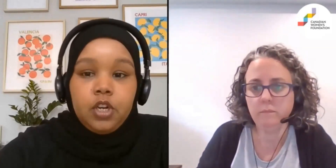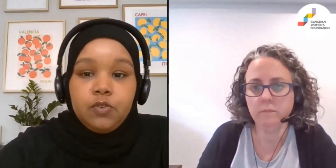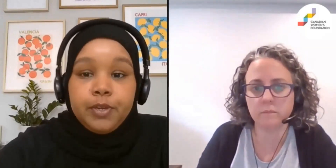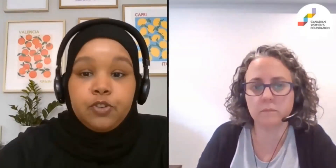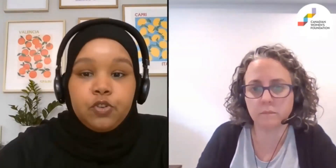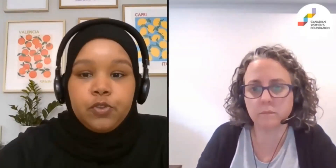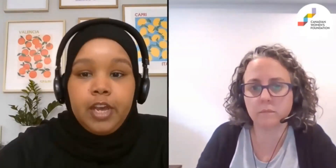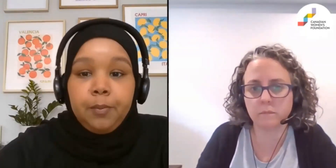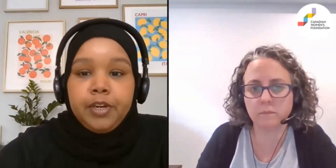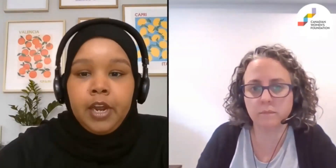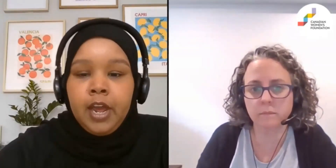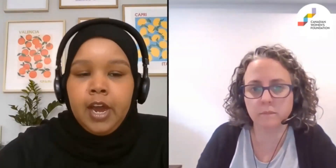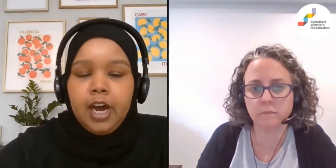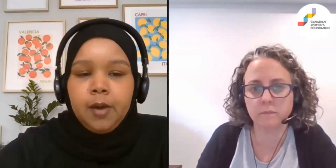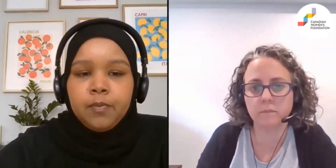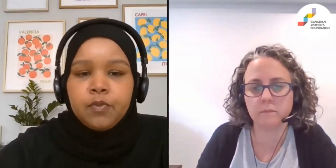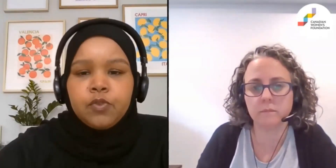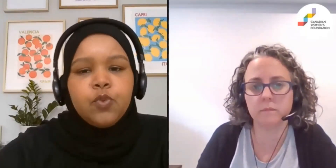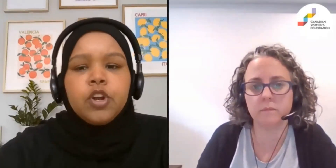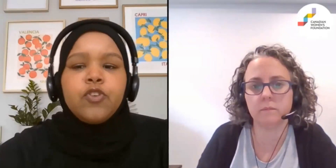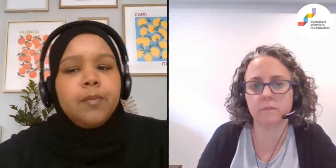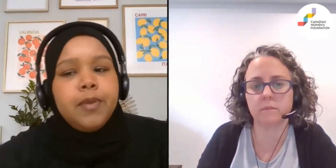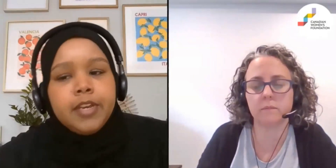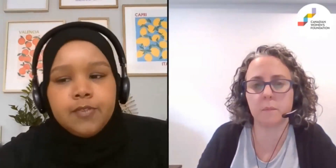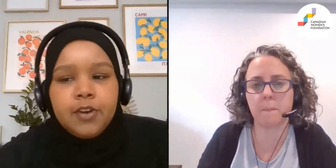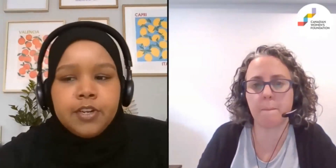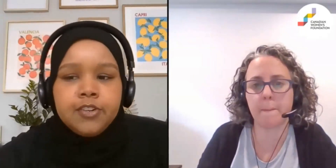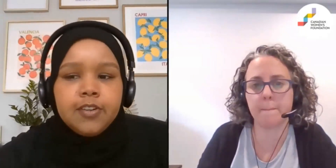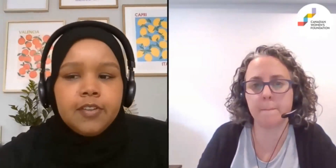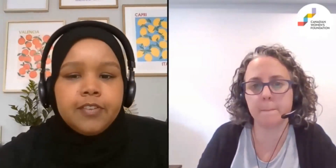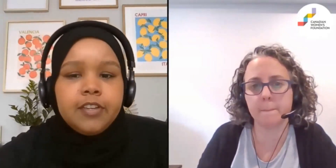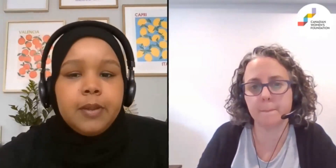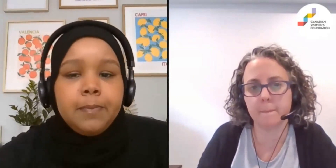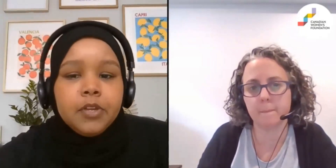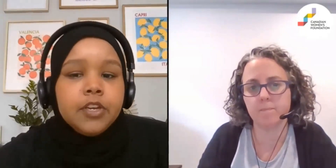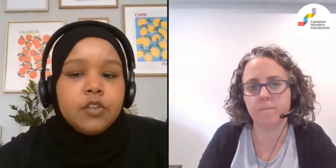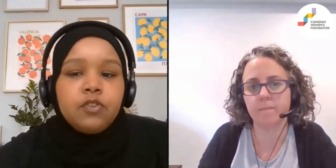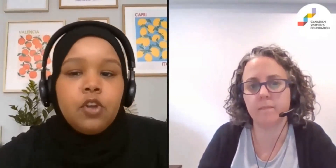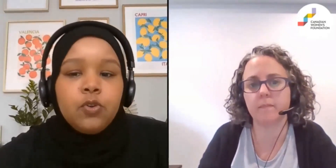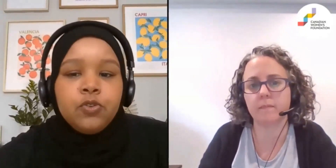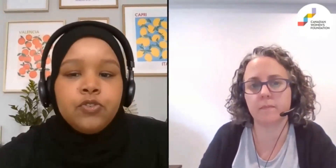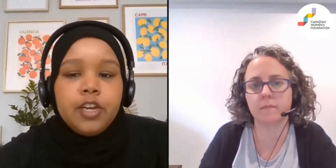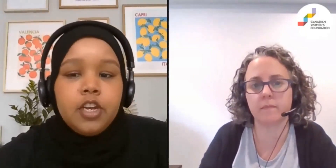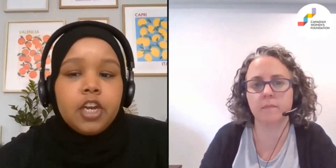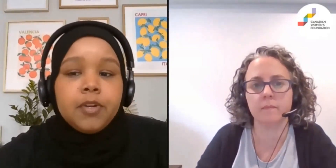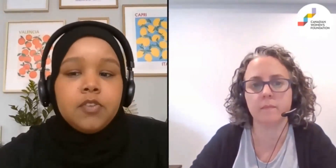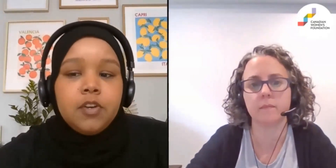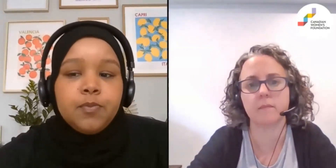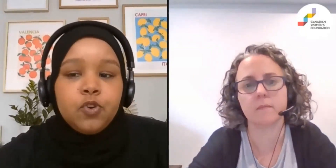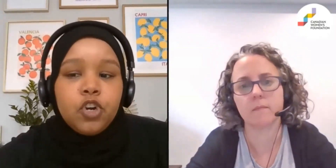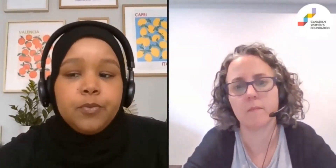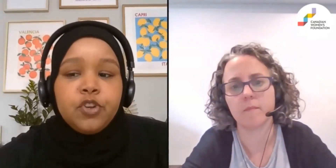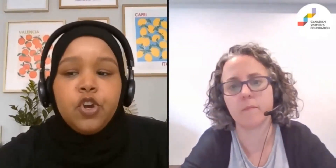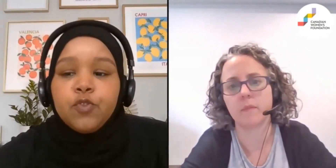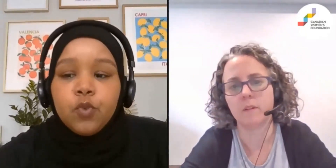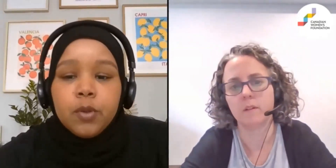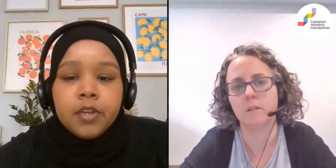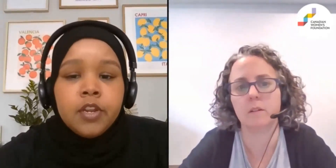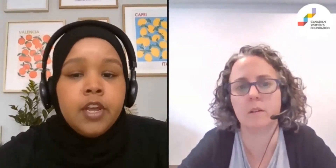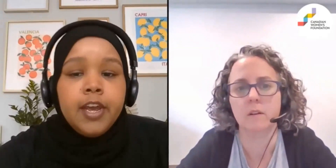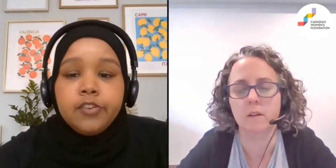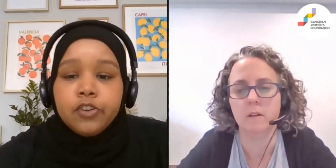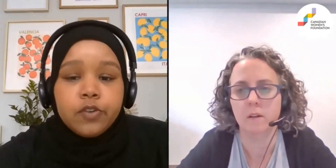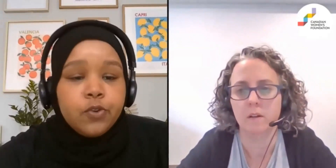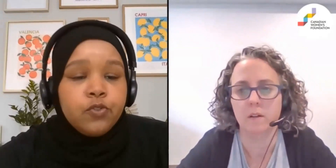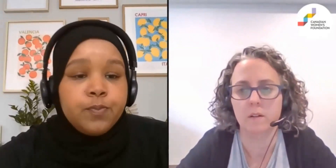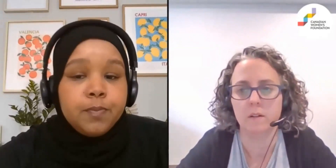paints a really colorful picture of what's happening. Through our grant making, the foundation has invested millions of dollars in economic development programs for